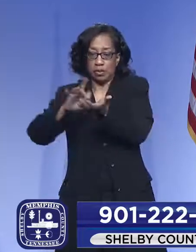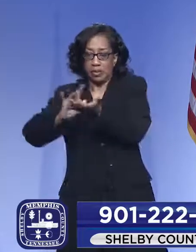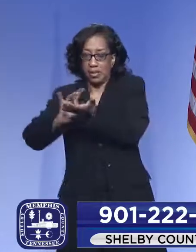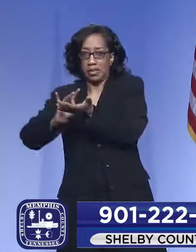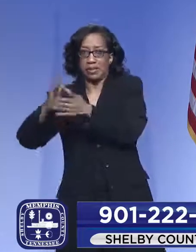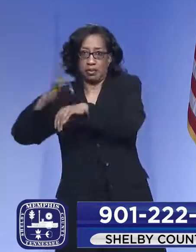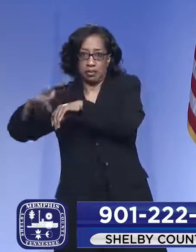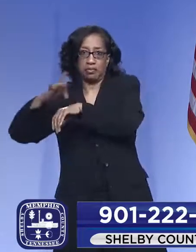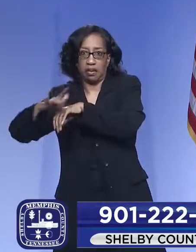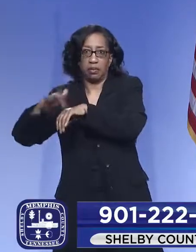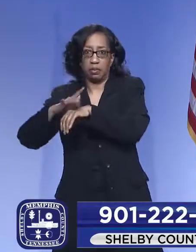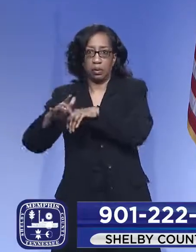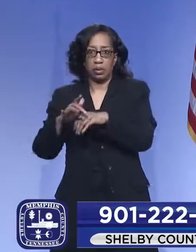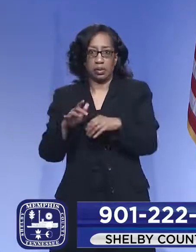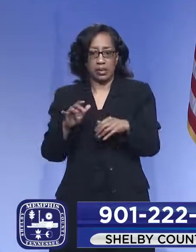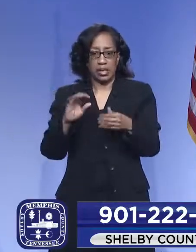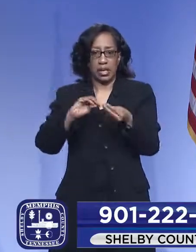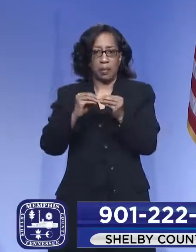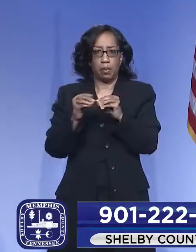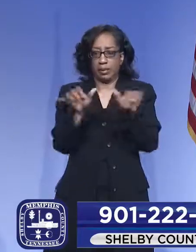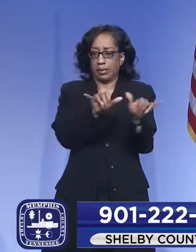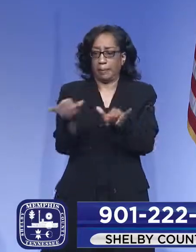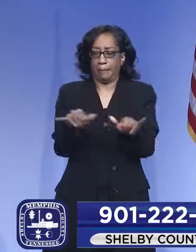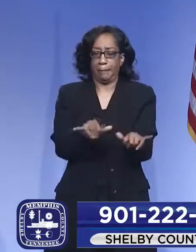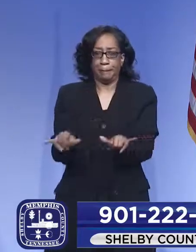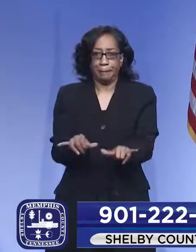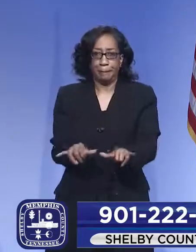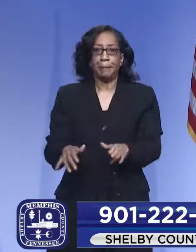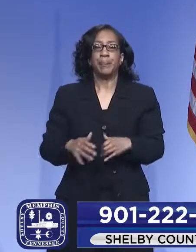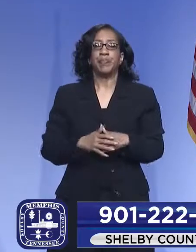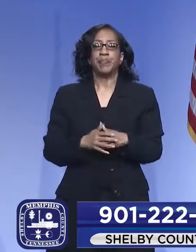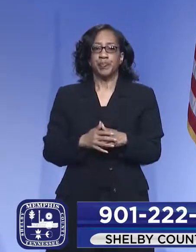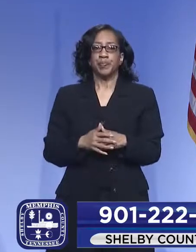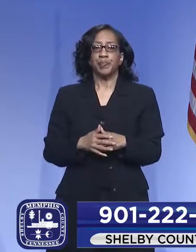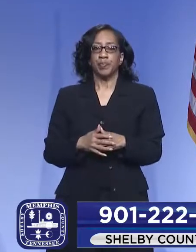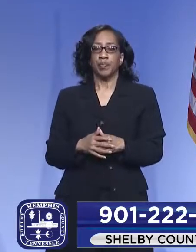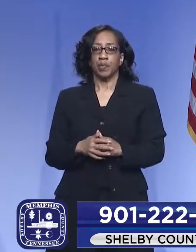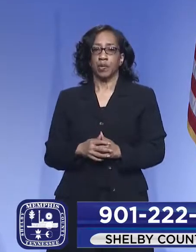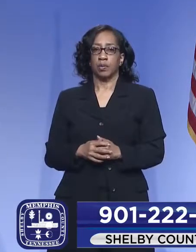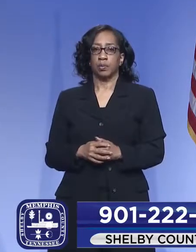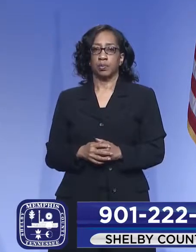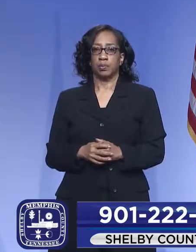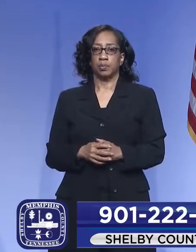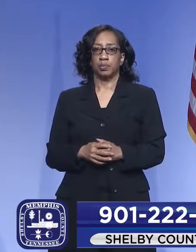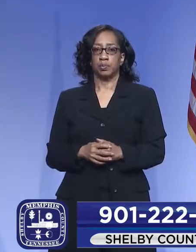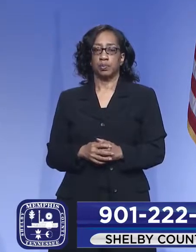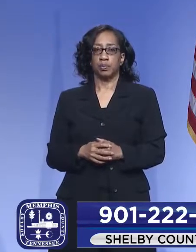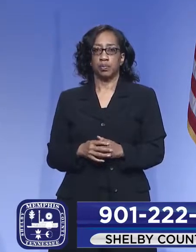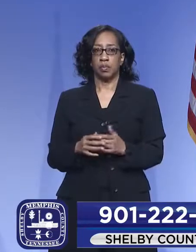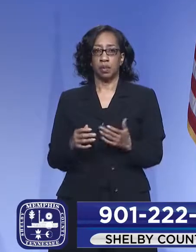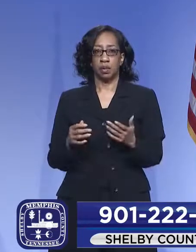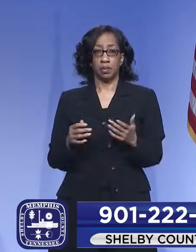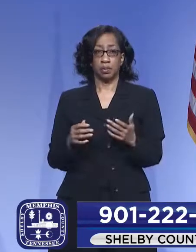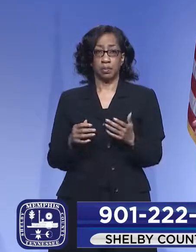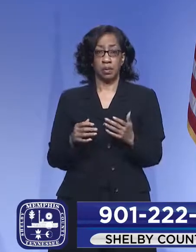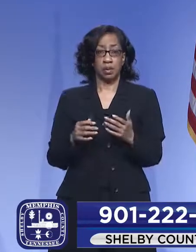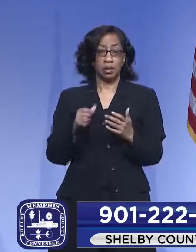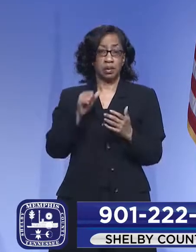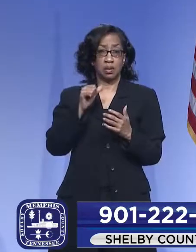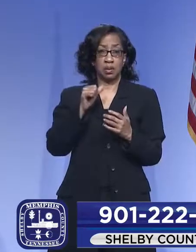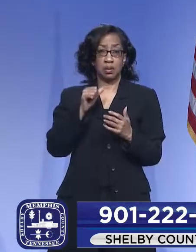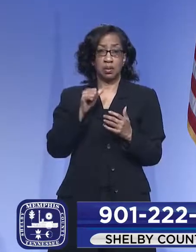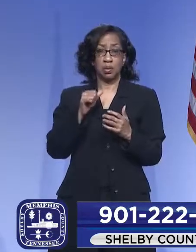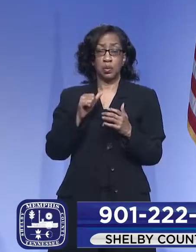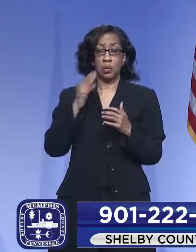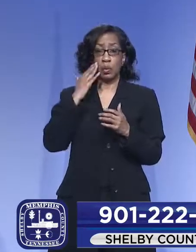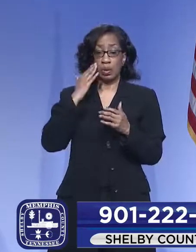for that next week, we'll offer as many as we have that week as well. But you wouldn't expect there to be a significant